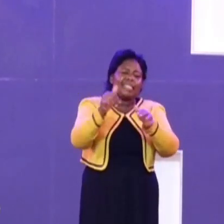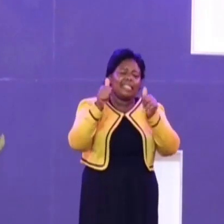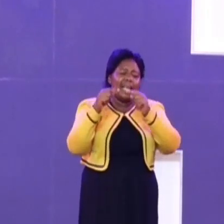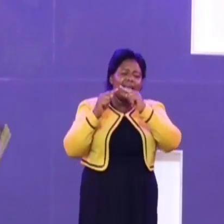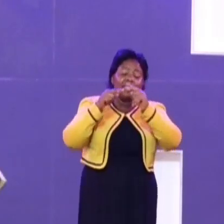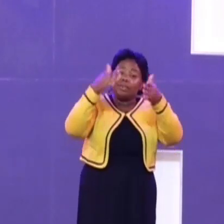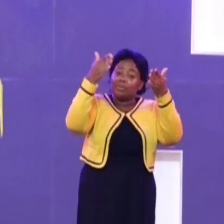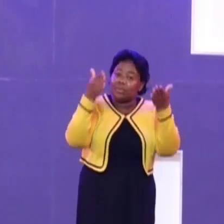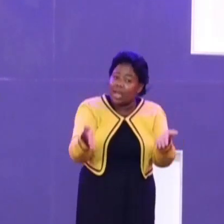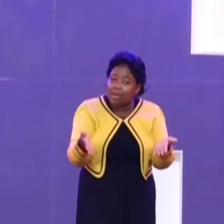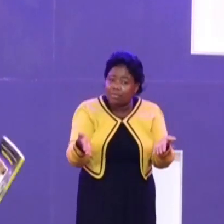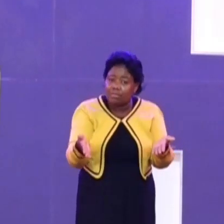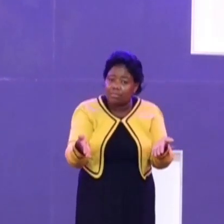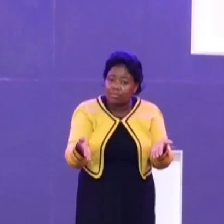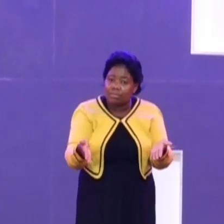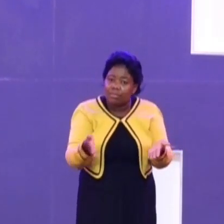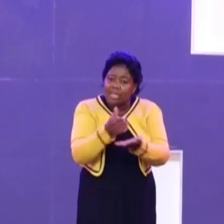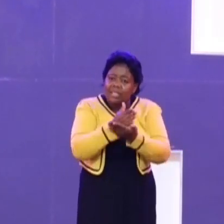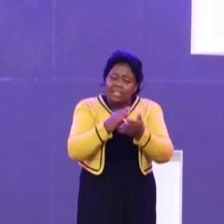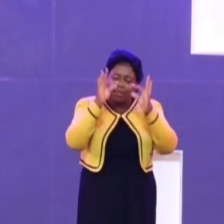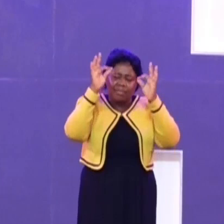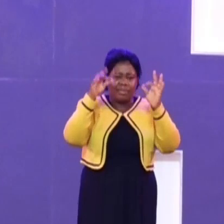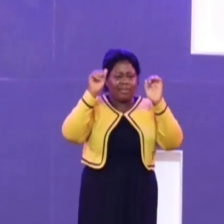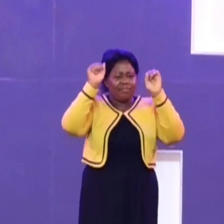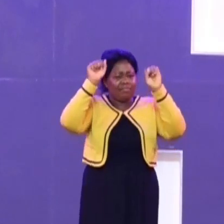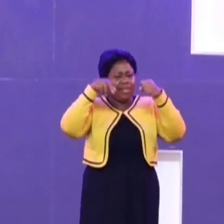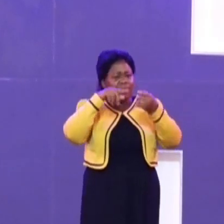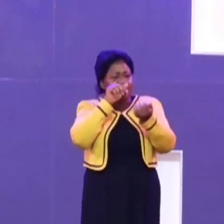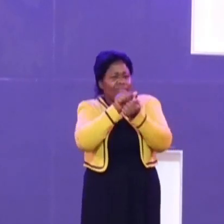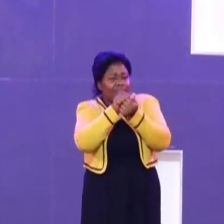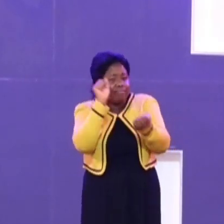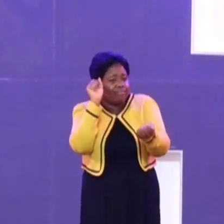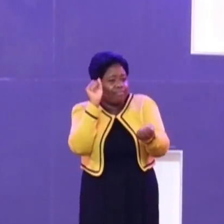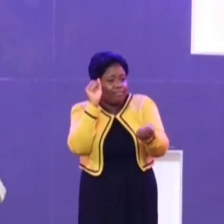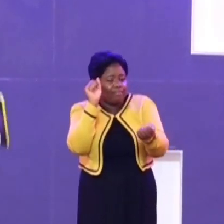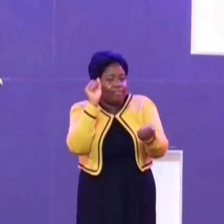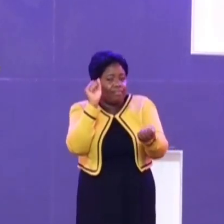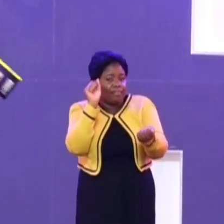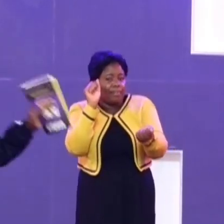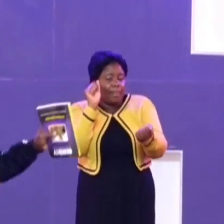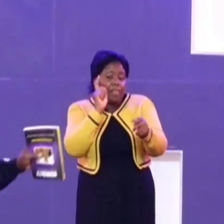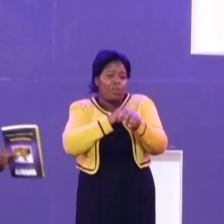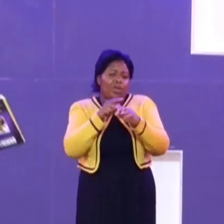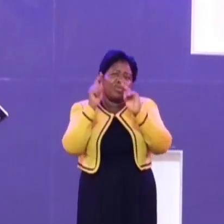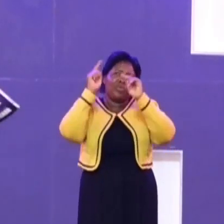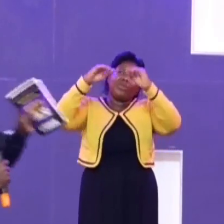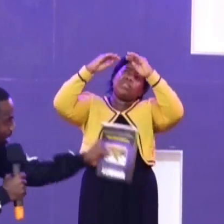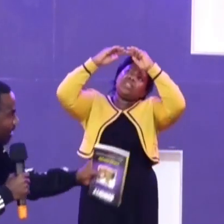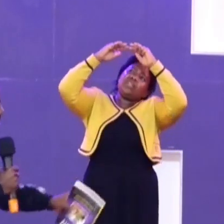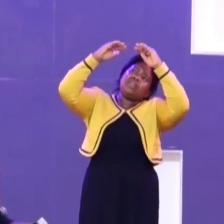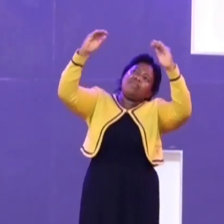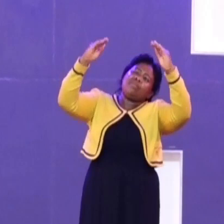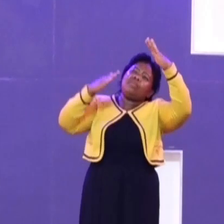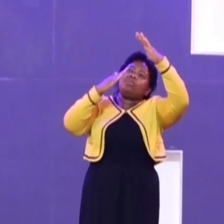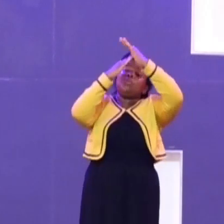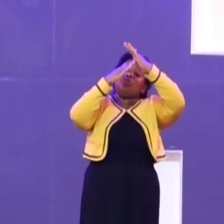nakati tuchabala ulira. Something has to be discovered. Wali wachiteke doku banga chizulibwa. Gubotuka wagulu principle nga zichuka.